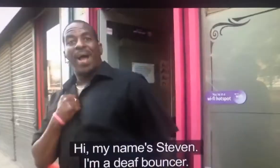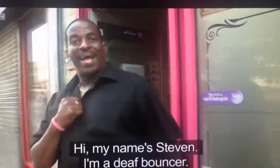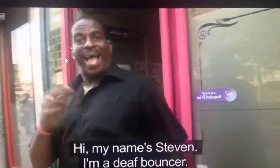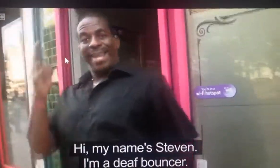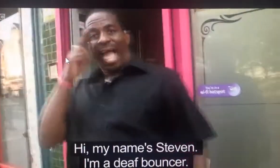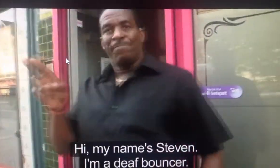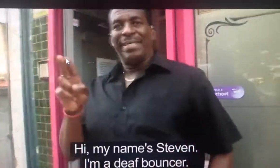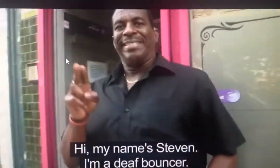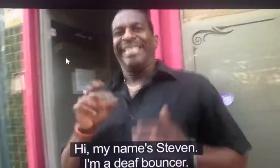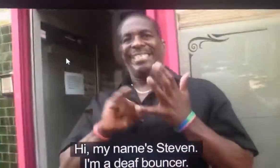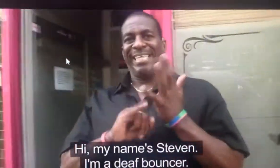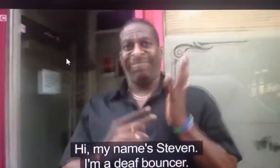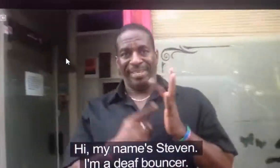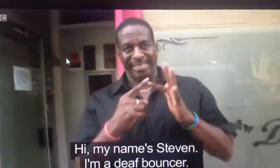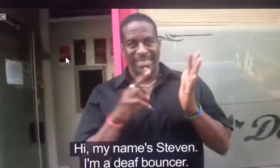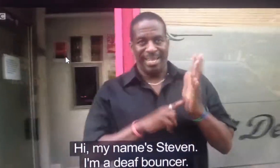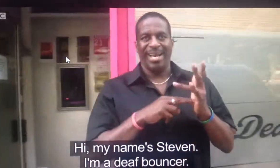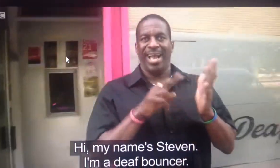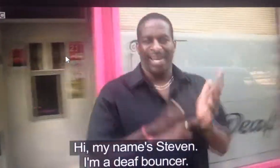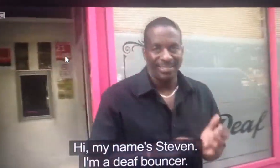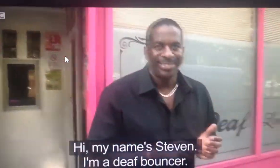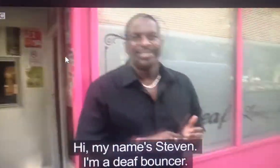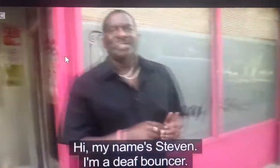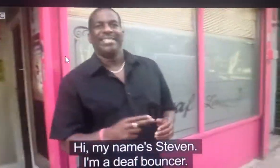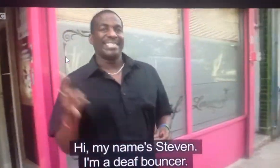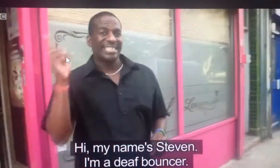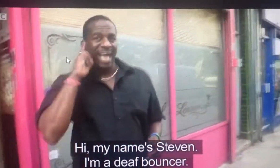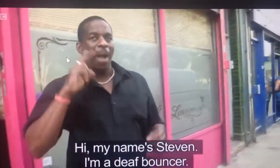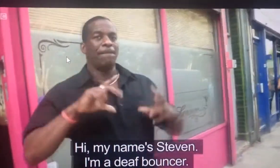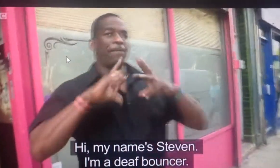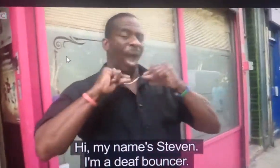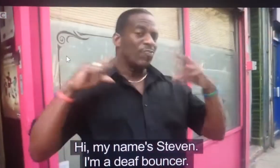Hi, my name's Stephen. I'm a deaf bouncer.